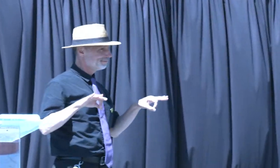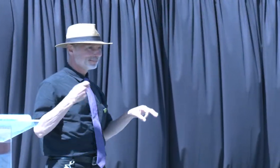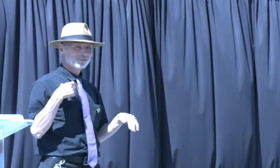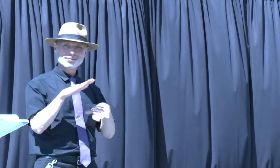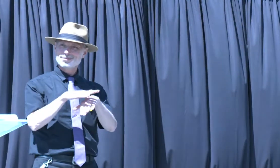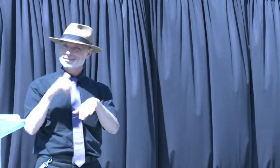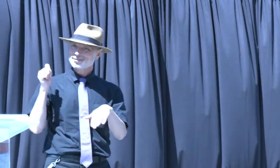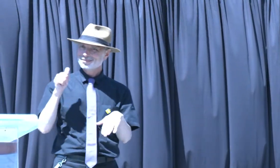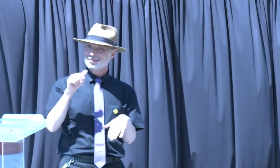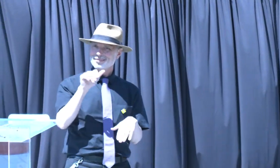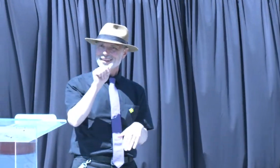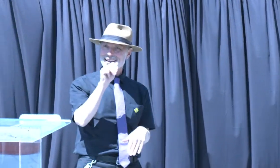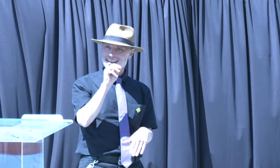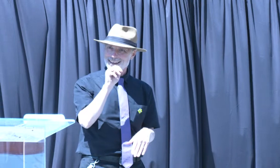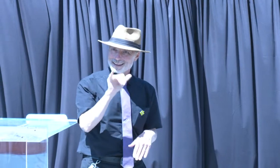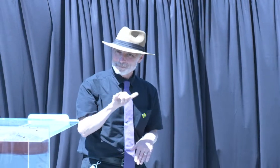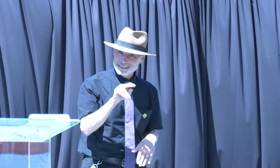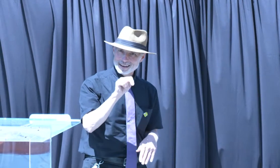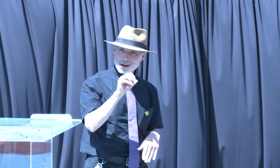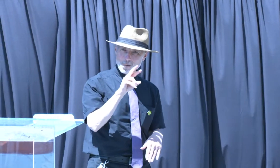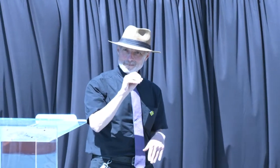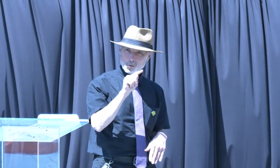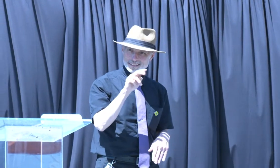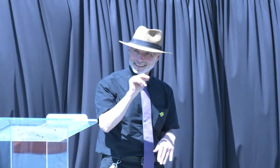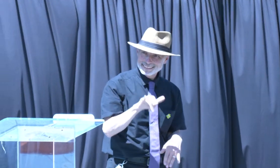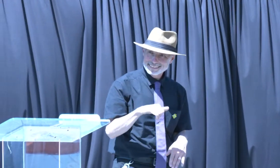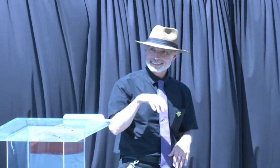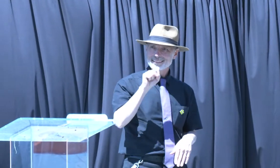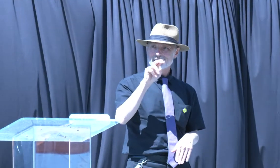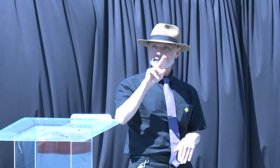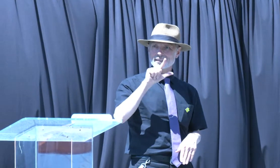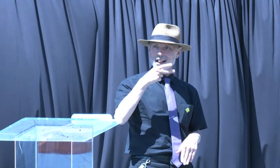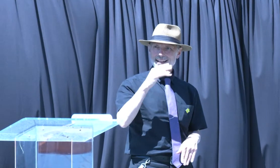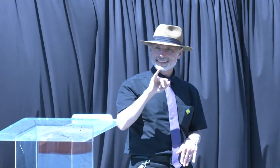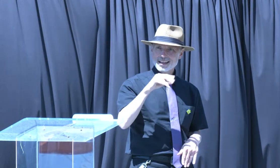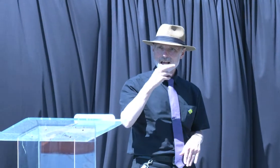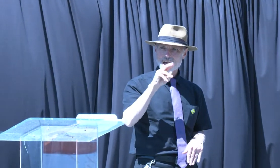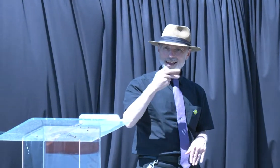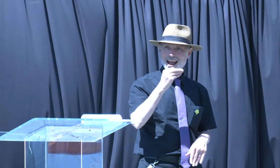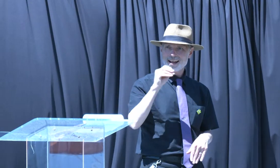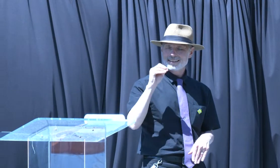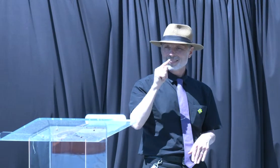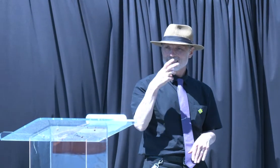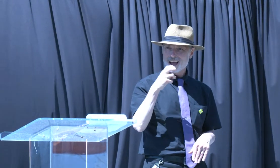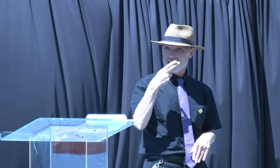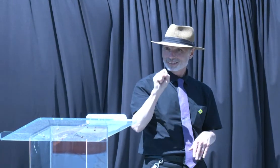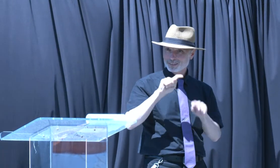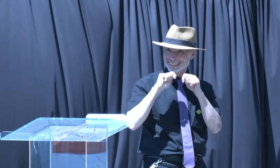Next, we have the conferring of degrees. Amy Novotny, Sulgi Hung.